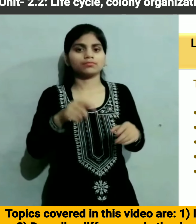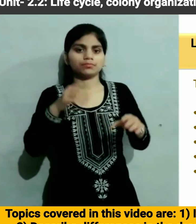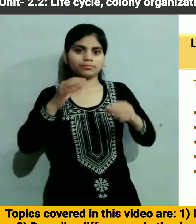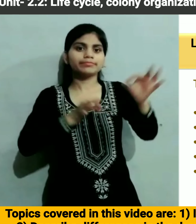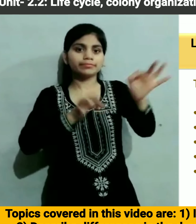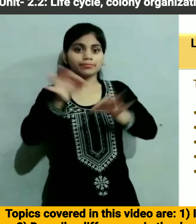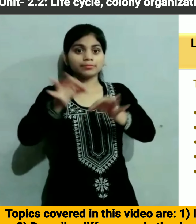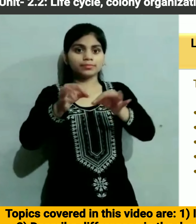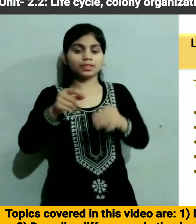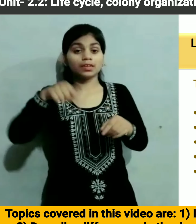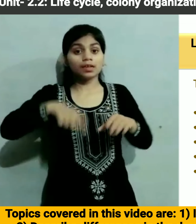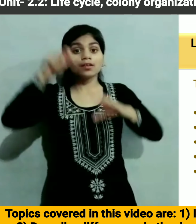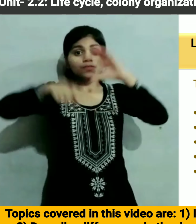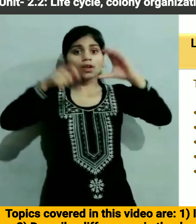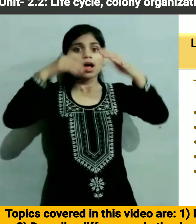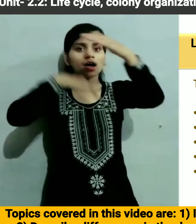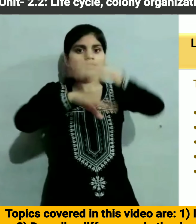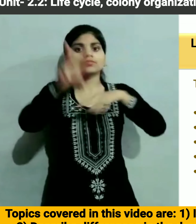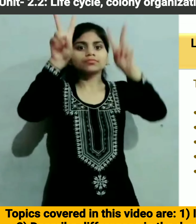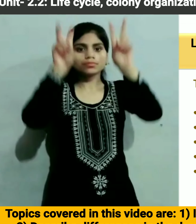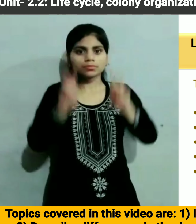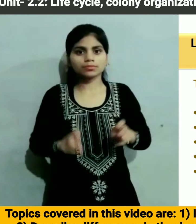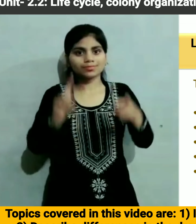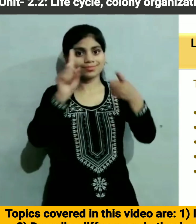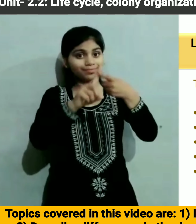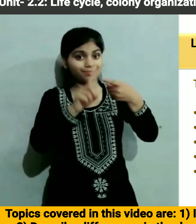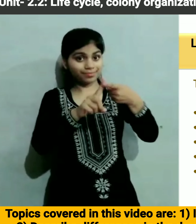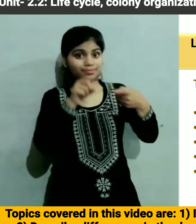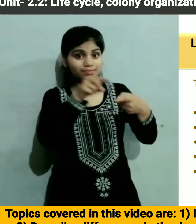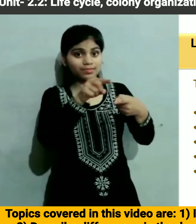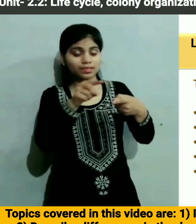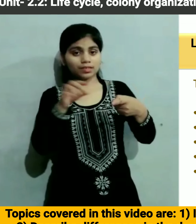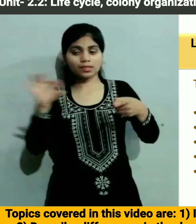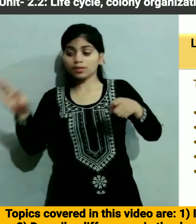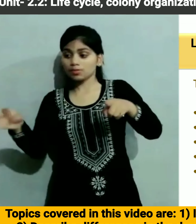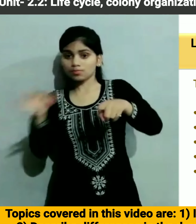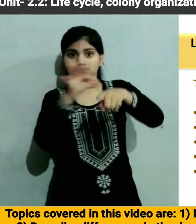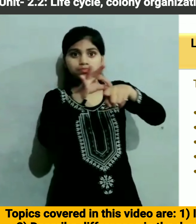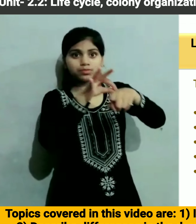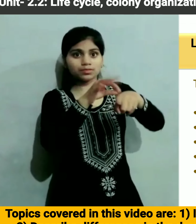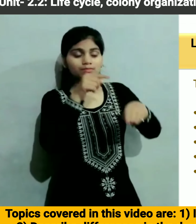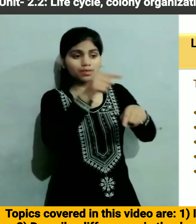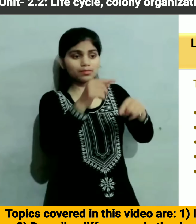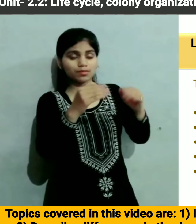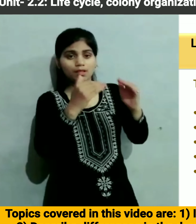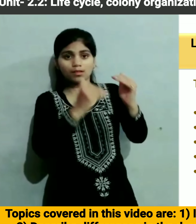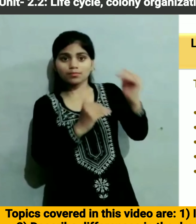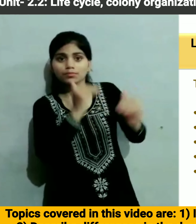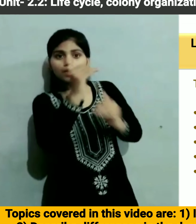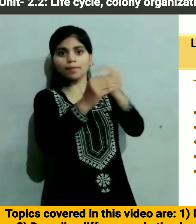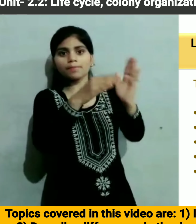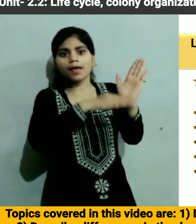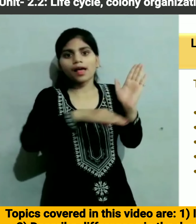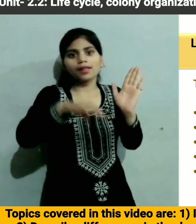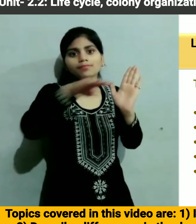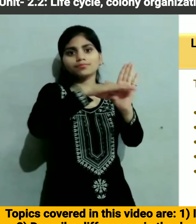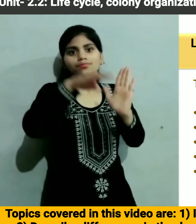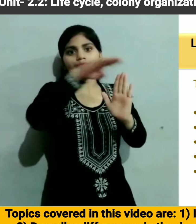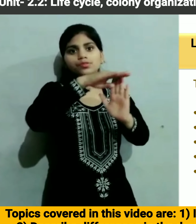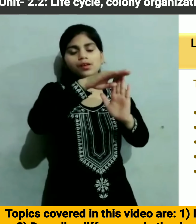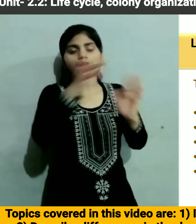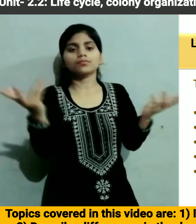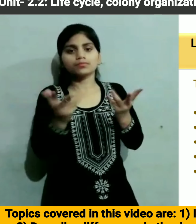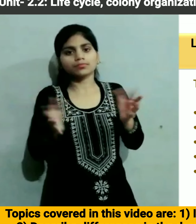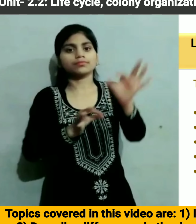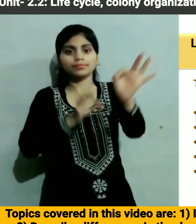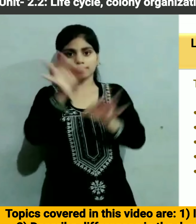video are: number 1, identify different developmental stages of